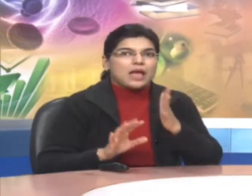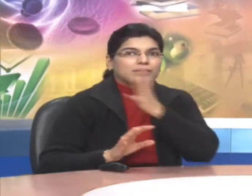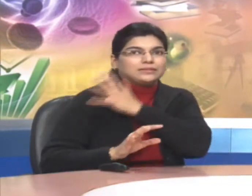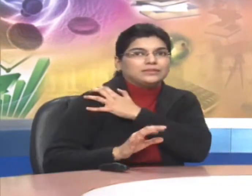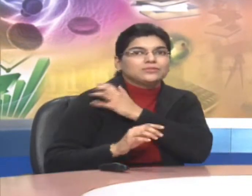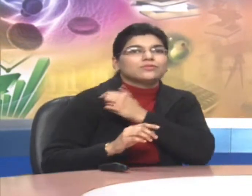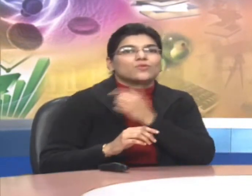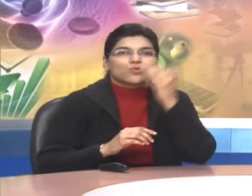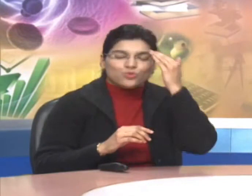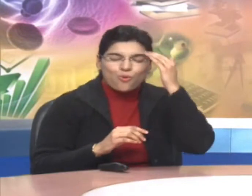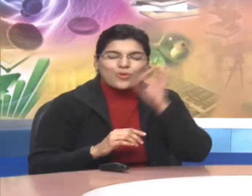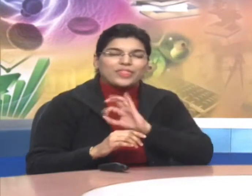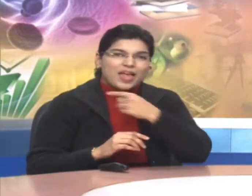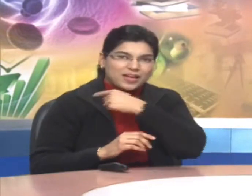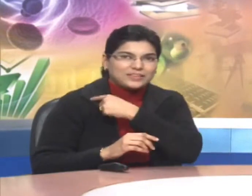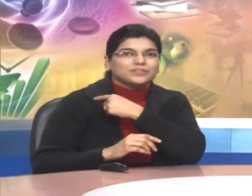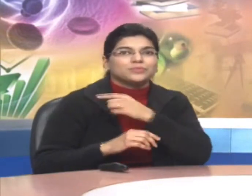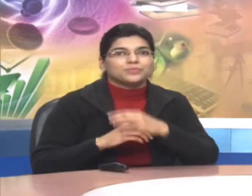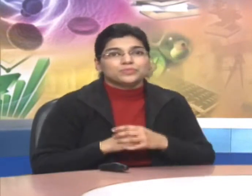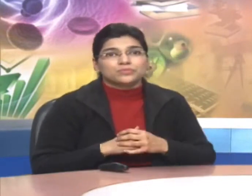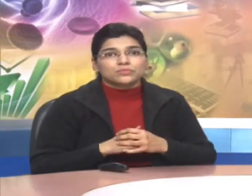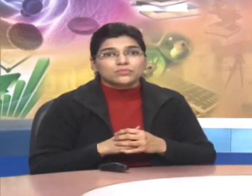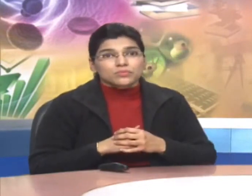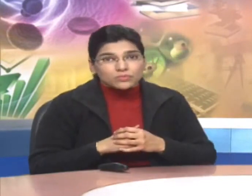Baldio, however, was ready with a